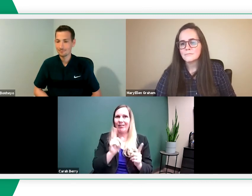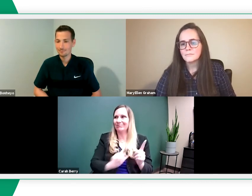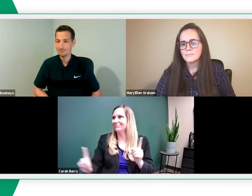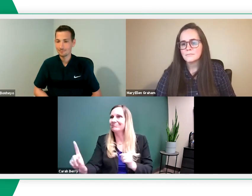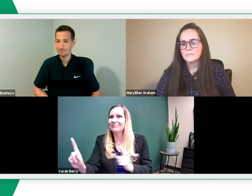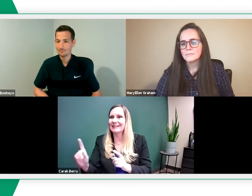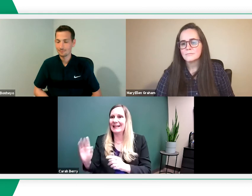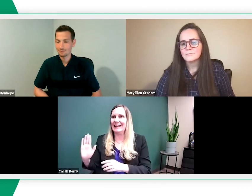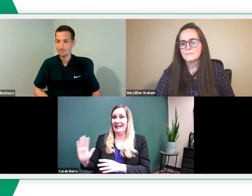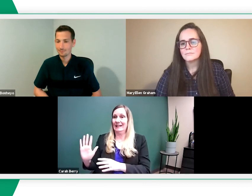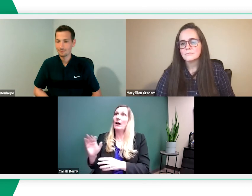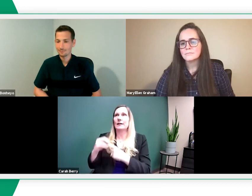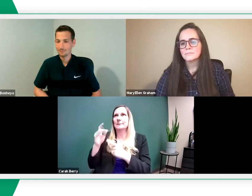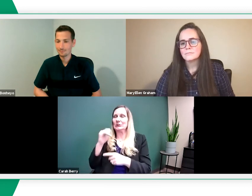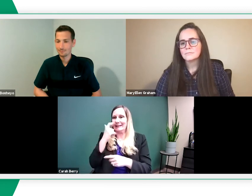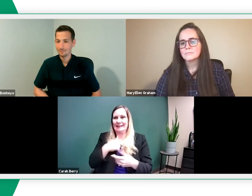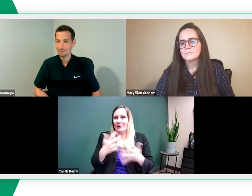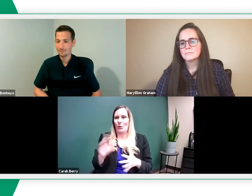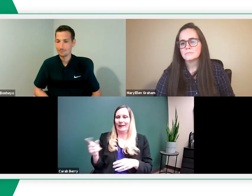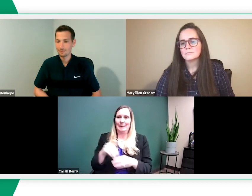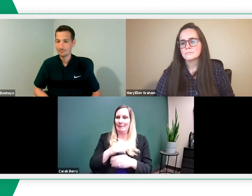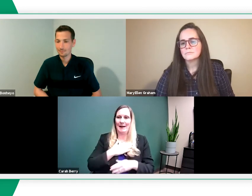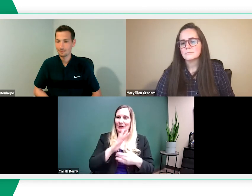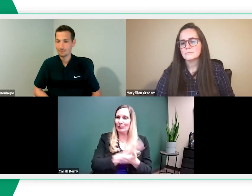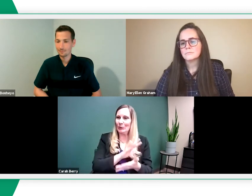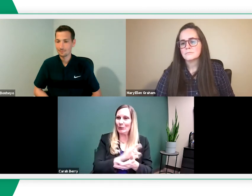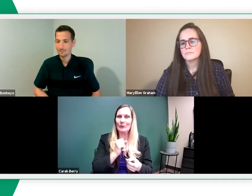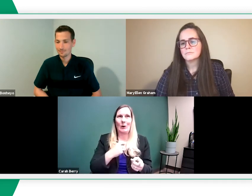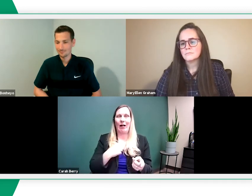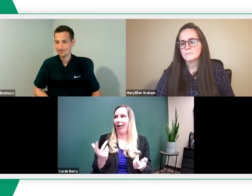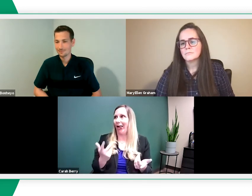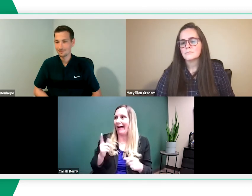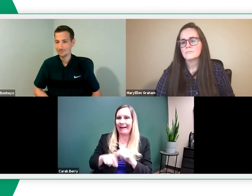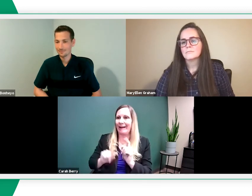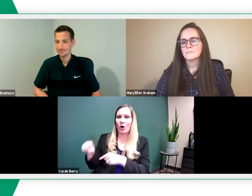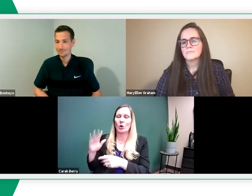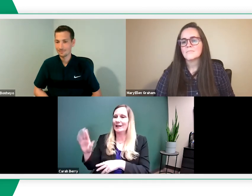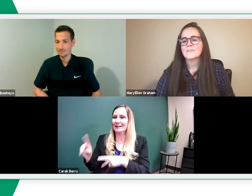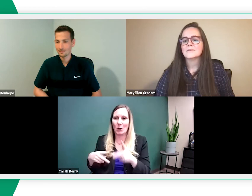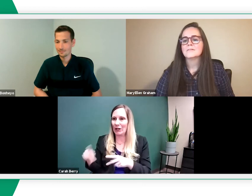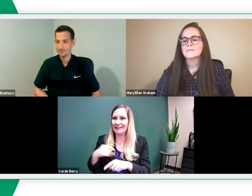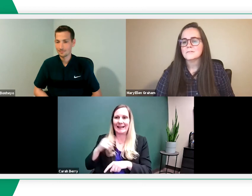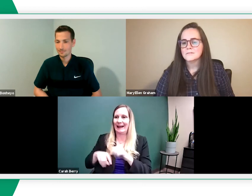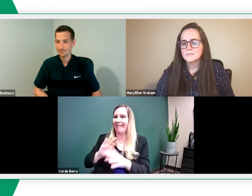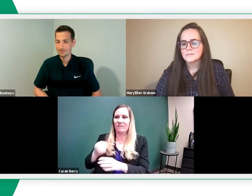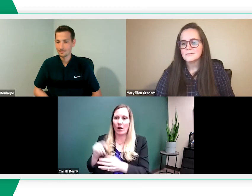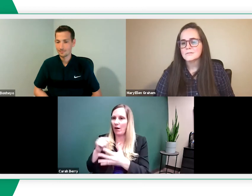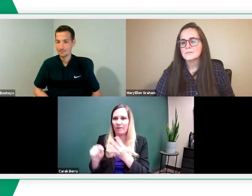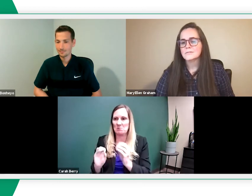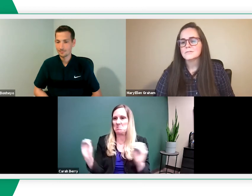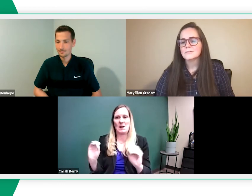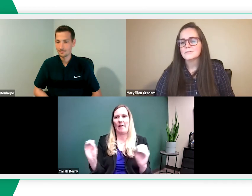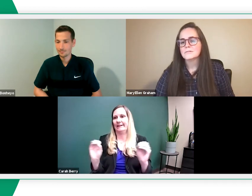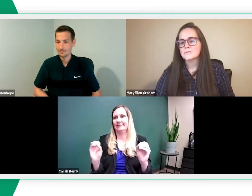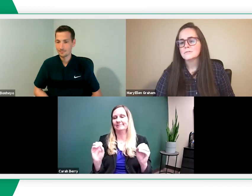principal, how would I be able to get out and do that? Because I didn't want him to come to my school, so I couldn't go to his party,